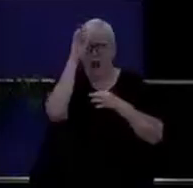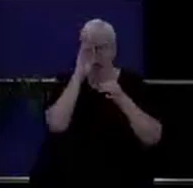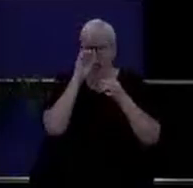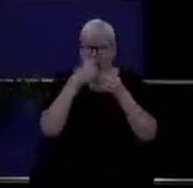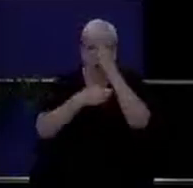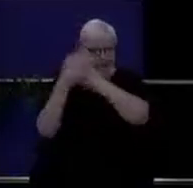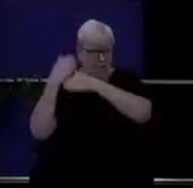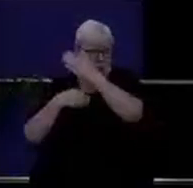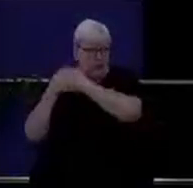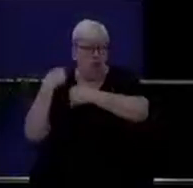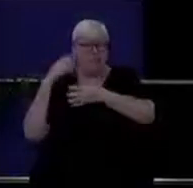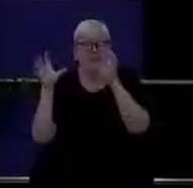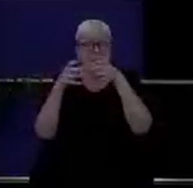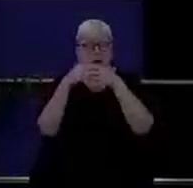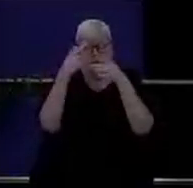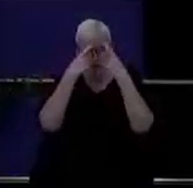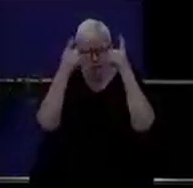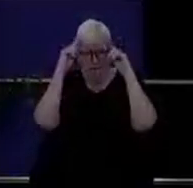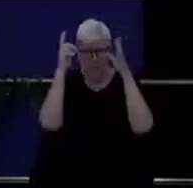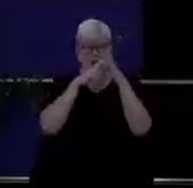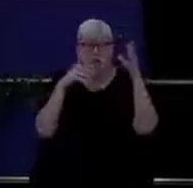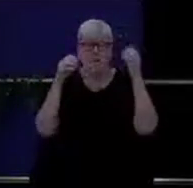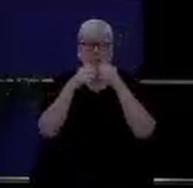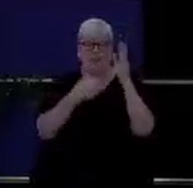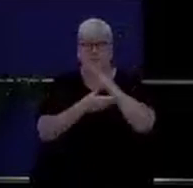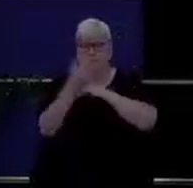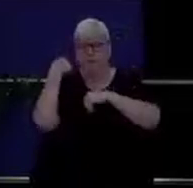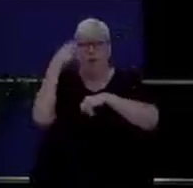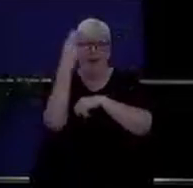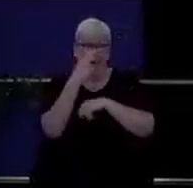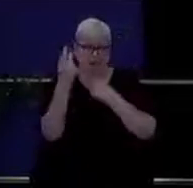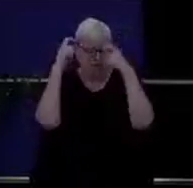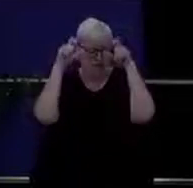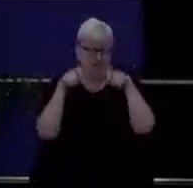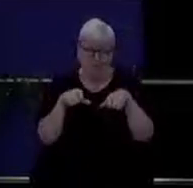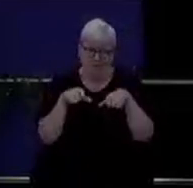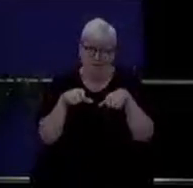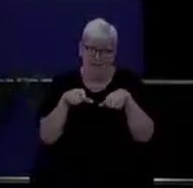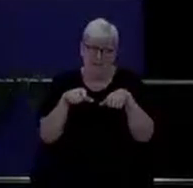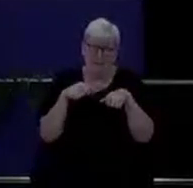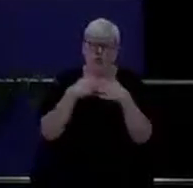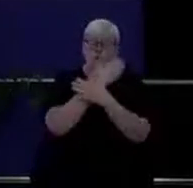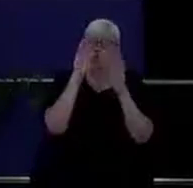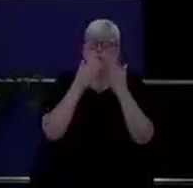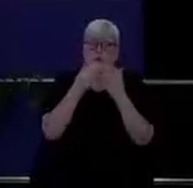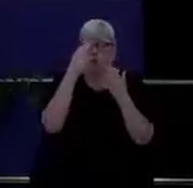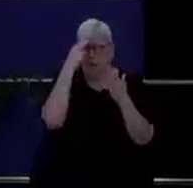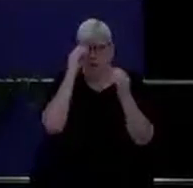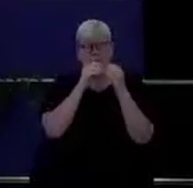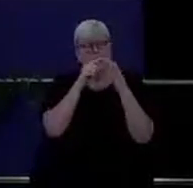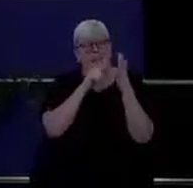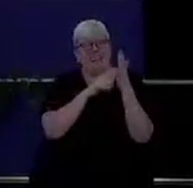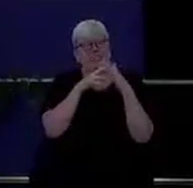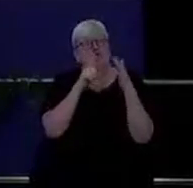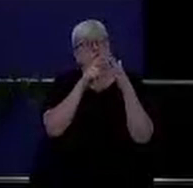here at the University of Aberdeen, as well as being a former artist in residence. And her new book is called Between Light and